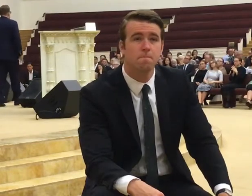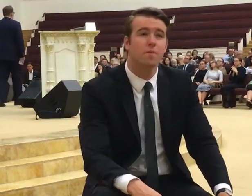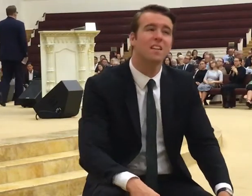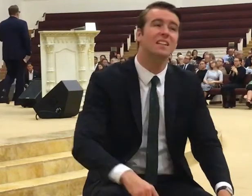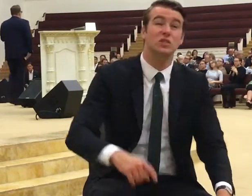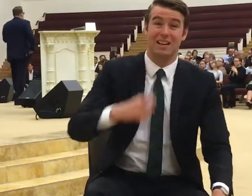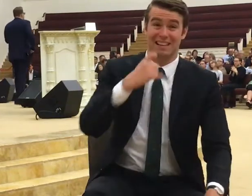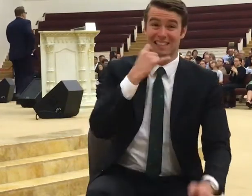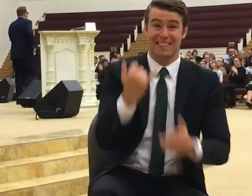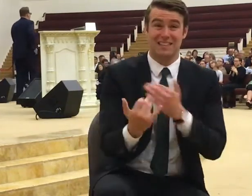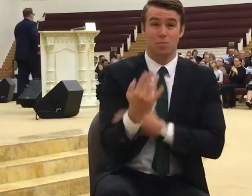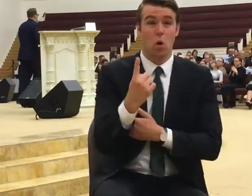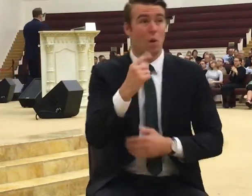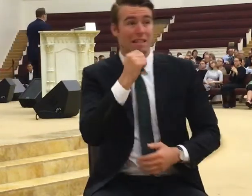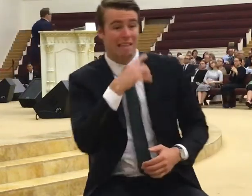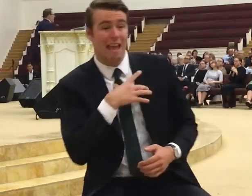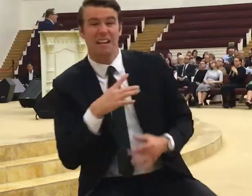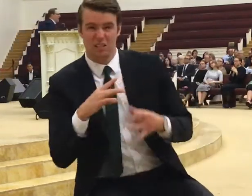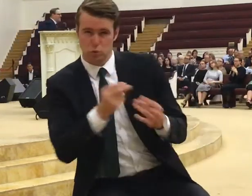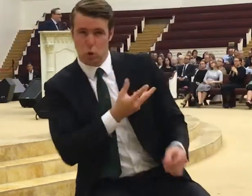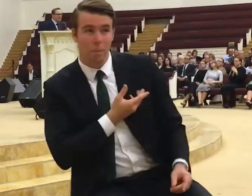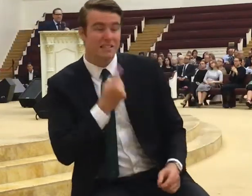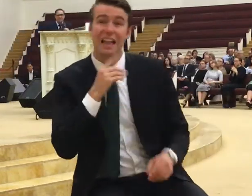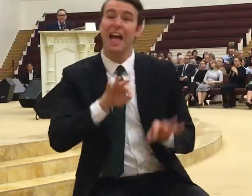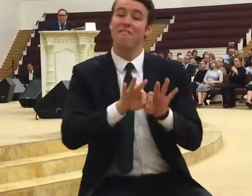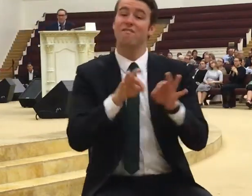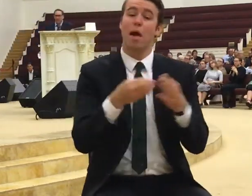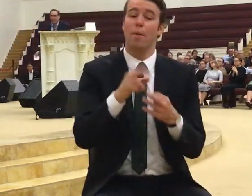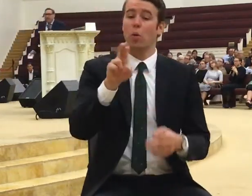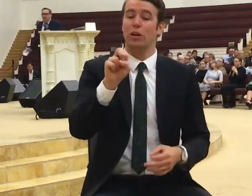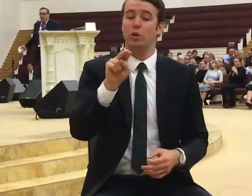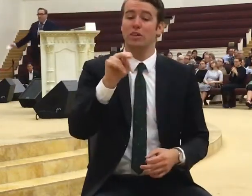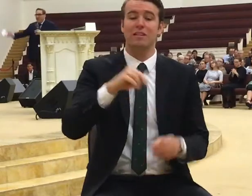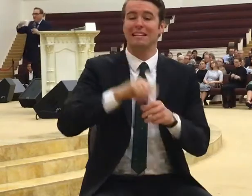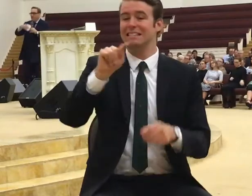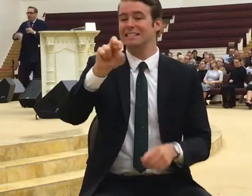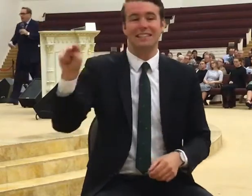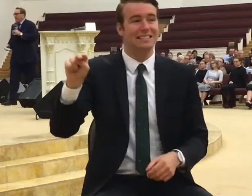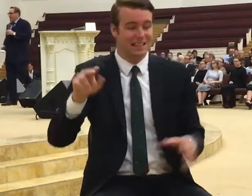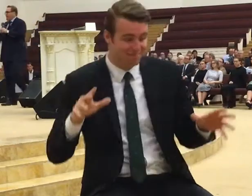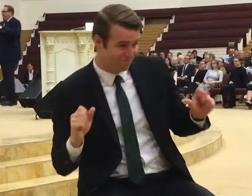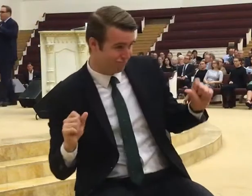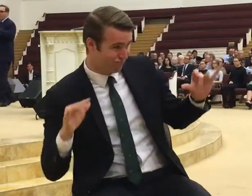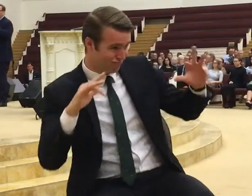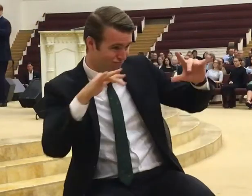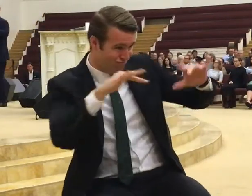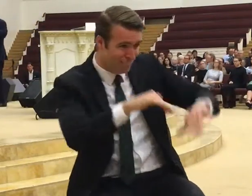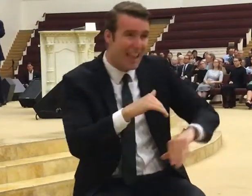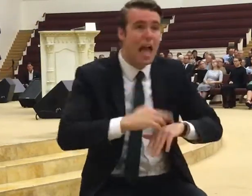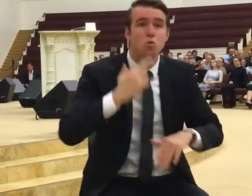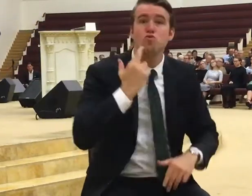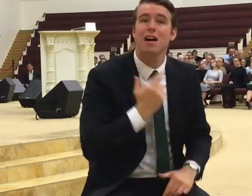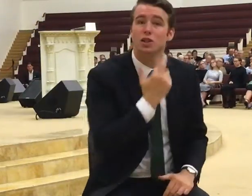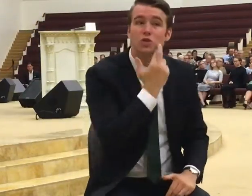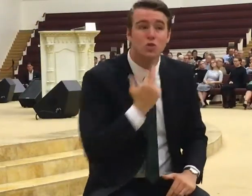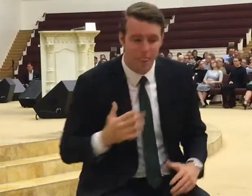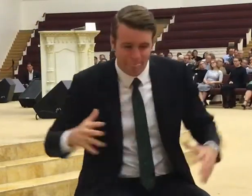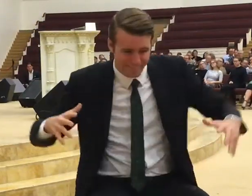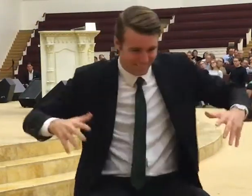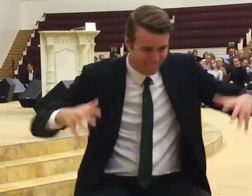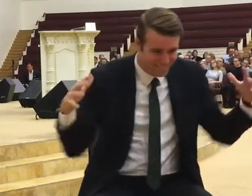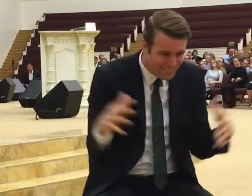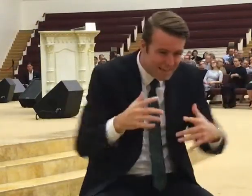Sisters this morning. She was at a family reunion in Nashville, Tennessee this weekend. The whole family went in and they were at a restaurant and had, where the family